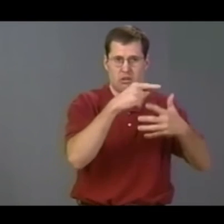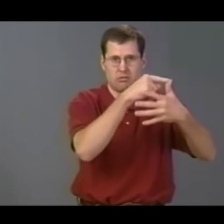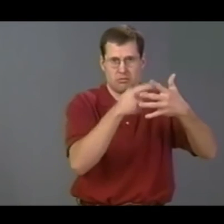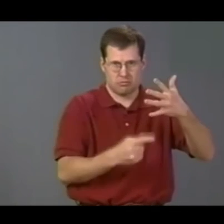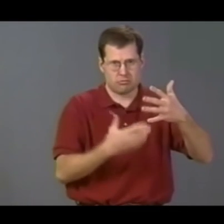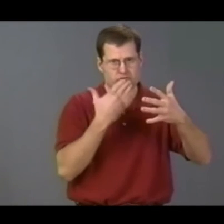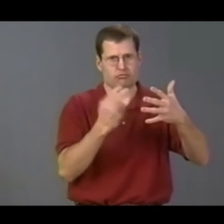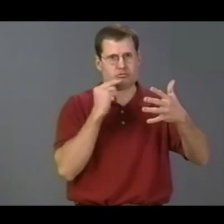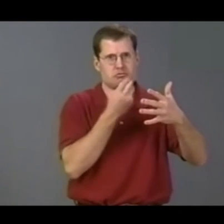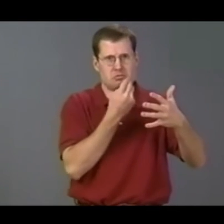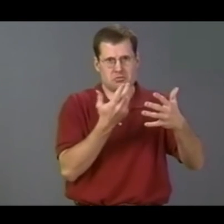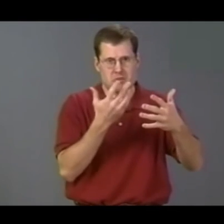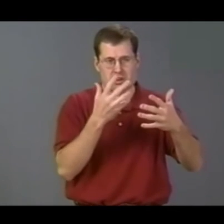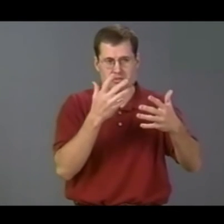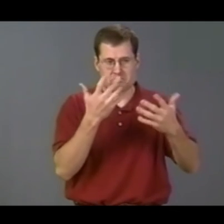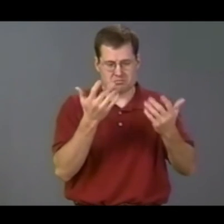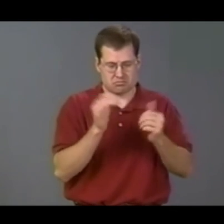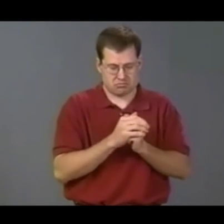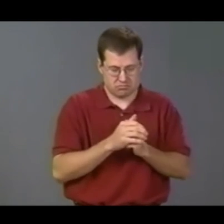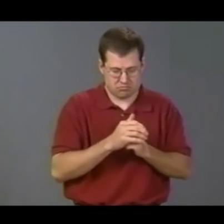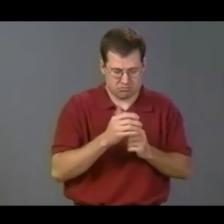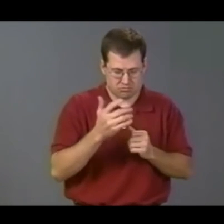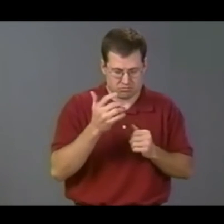kidney beans.